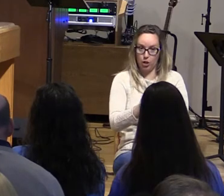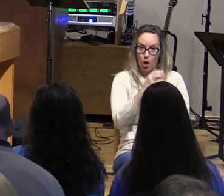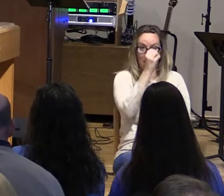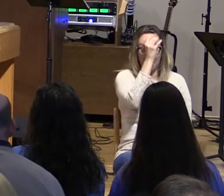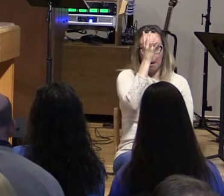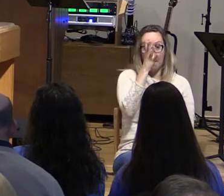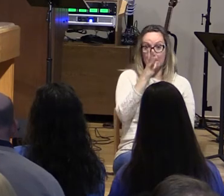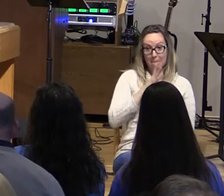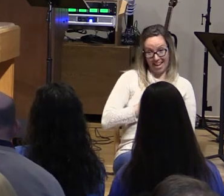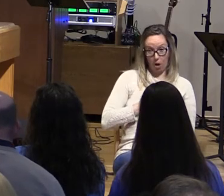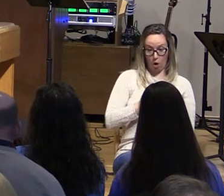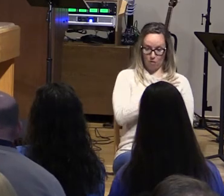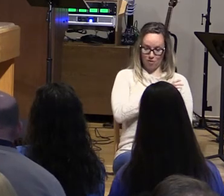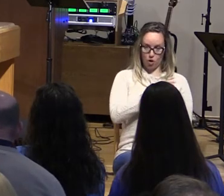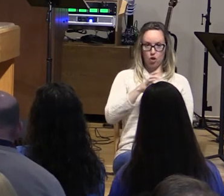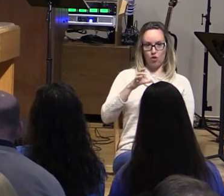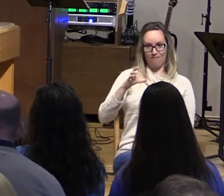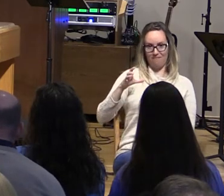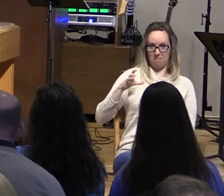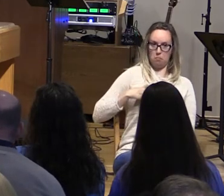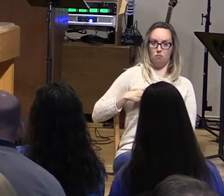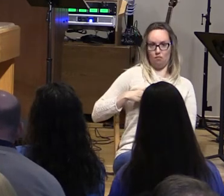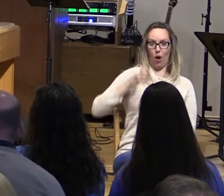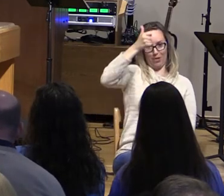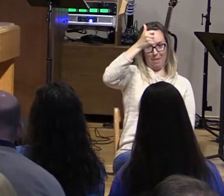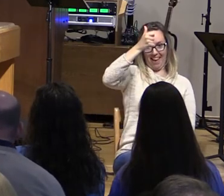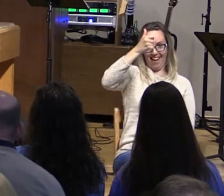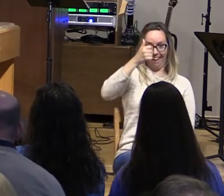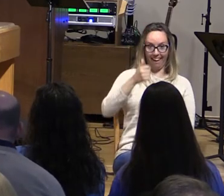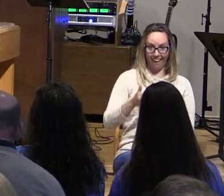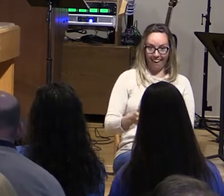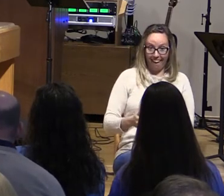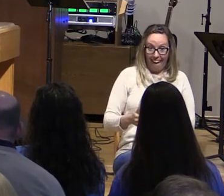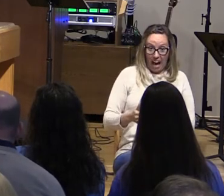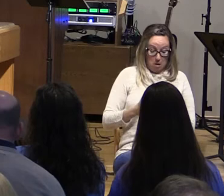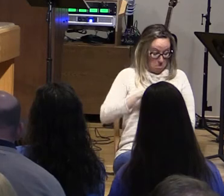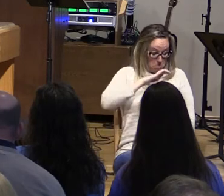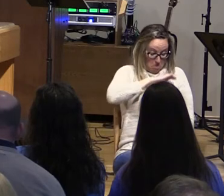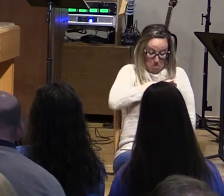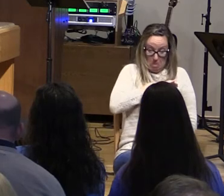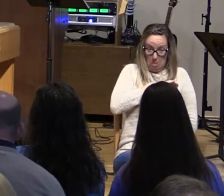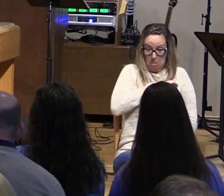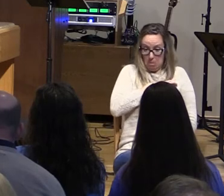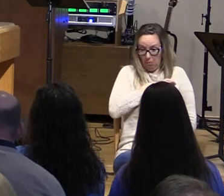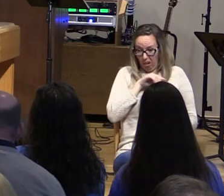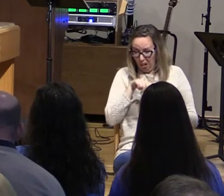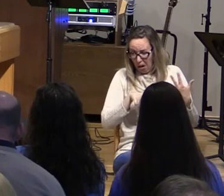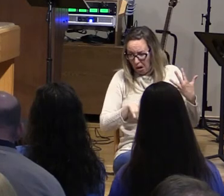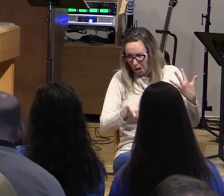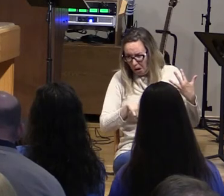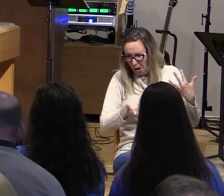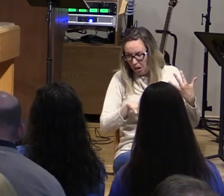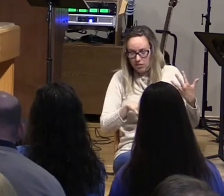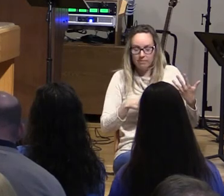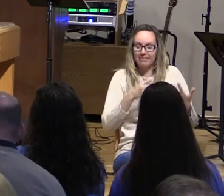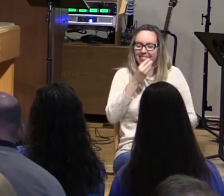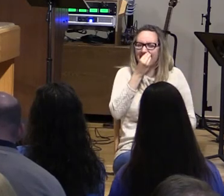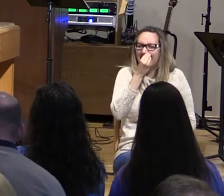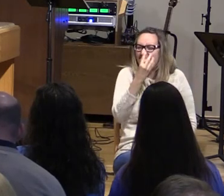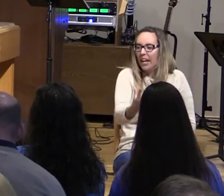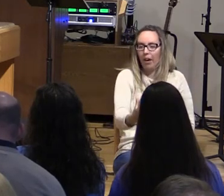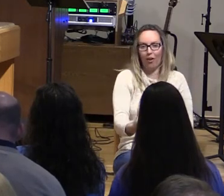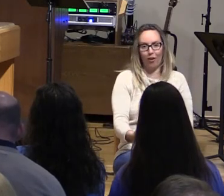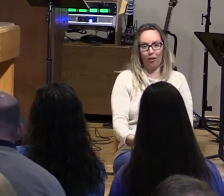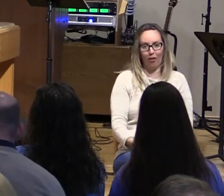male congressman. Because you know what? Those nuances didn't matter. The humanity mattered.